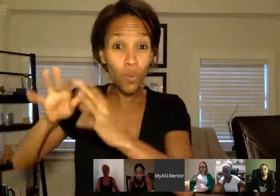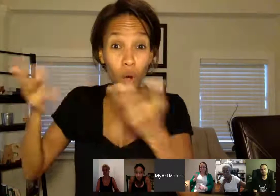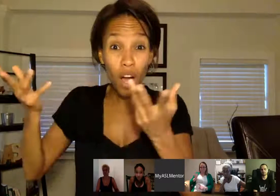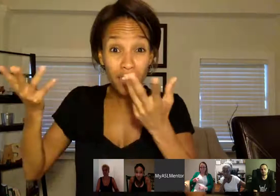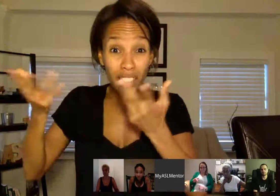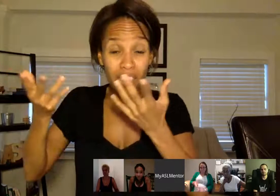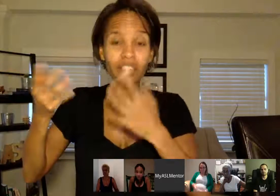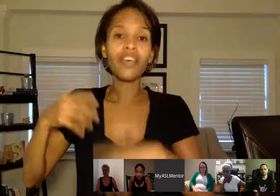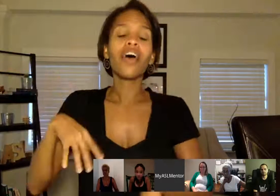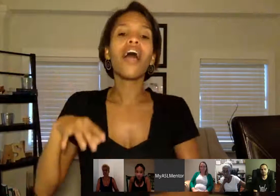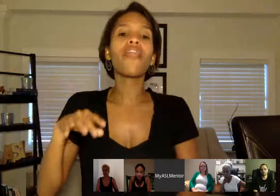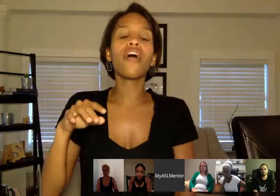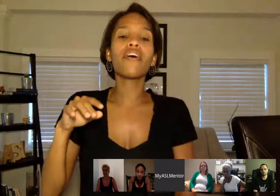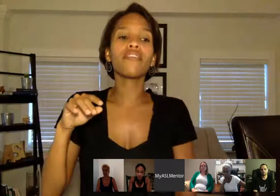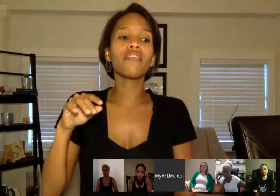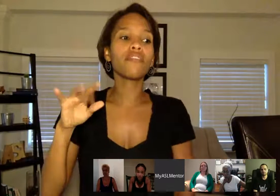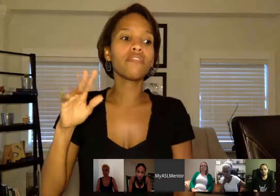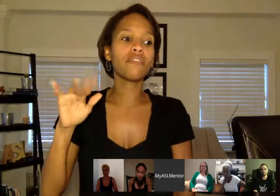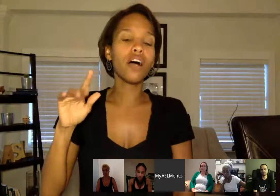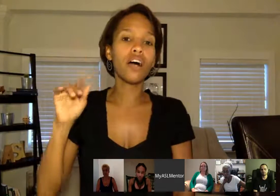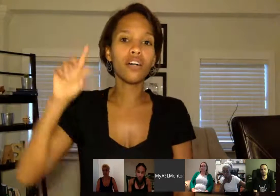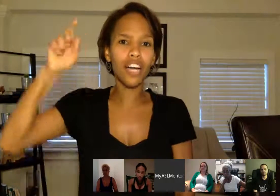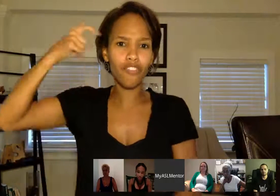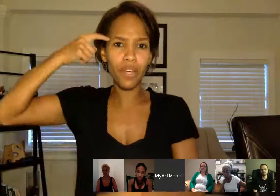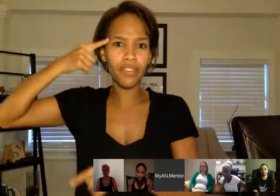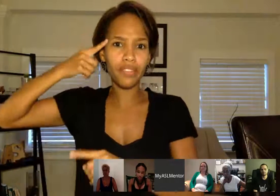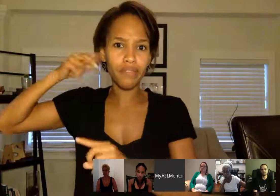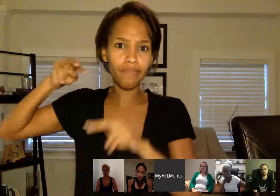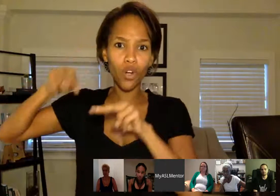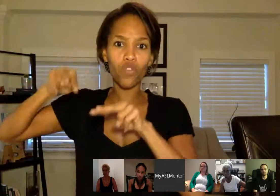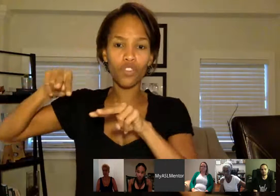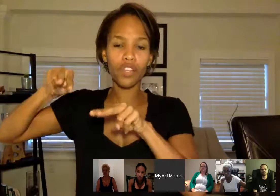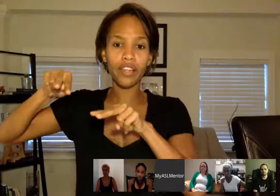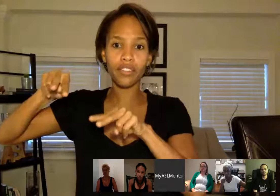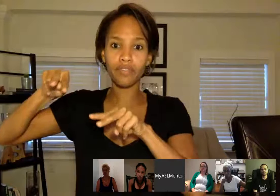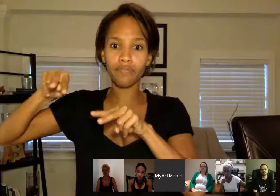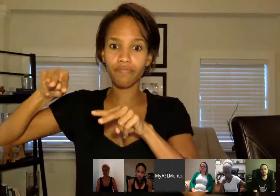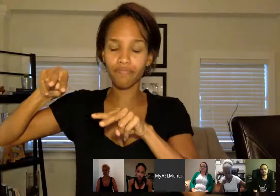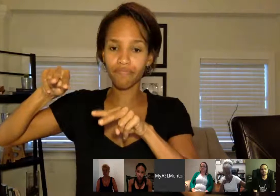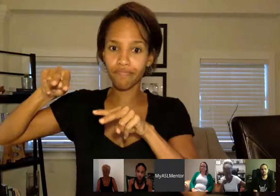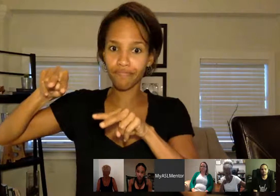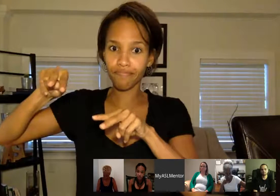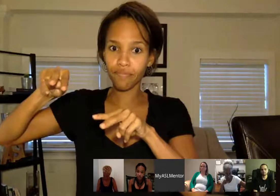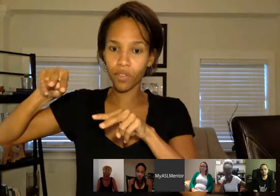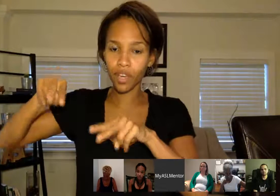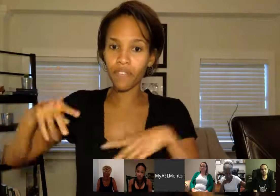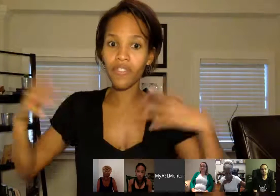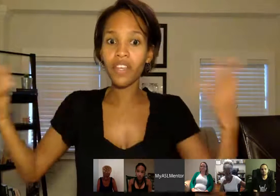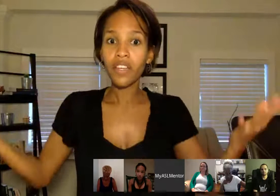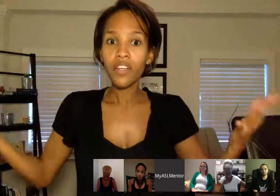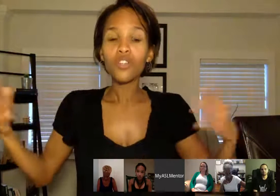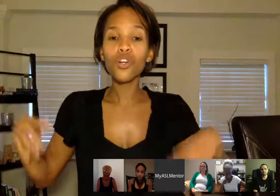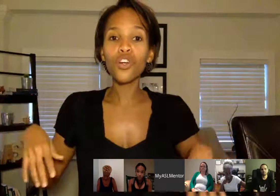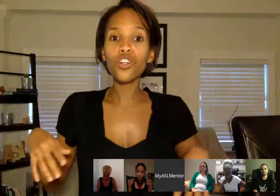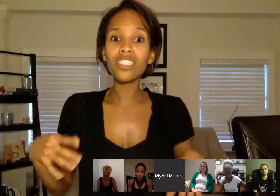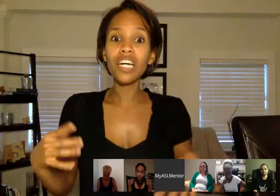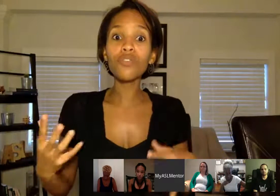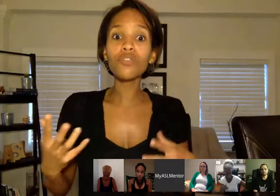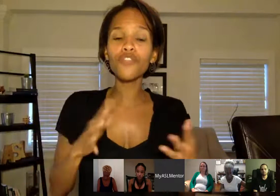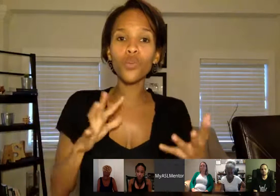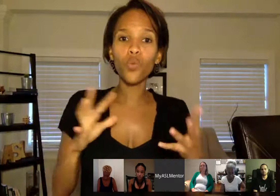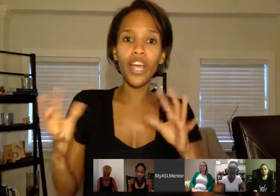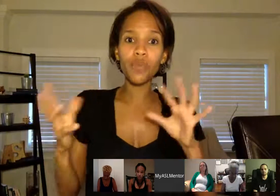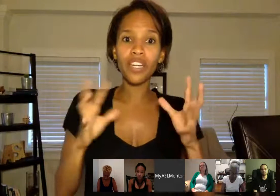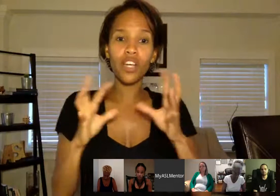important, what, and then government oversight. Okay. So there are